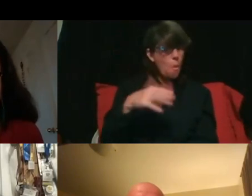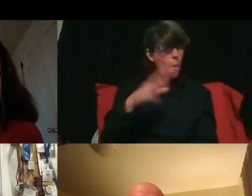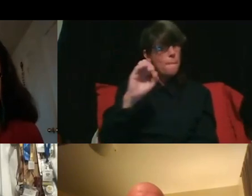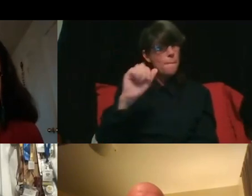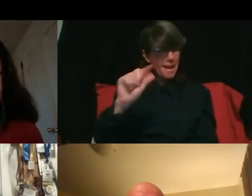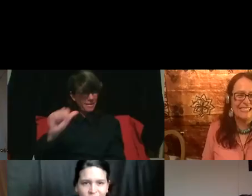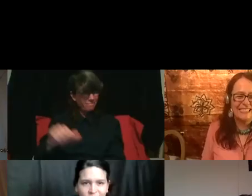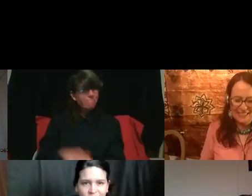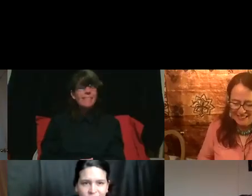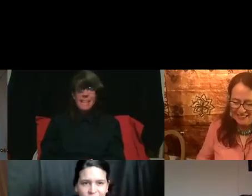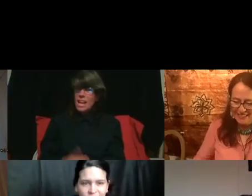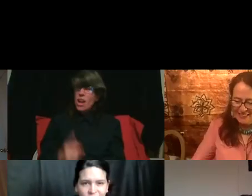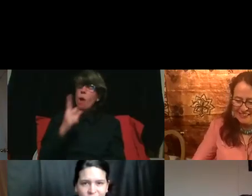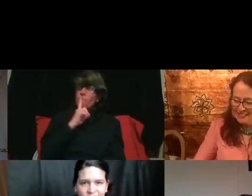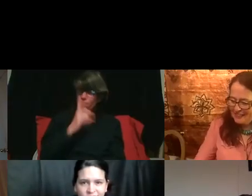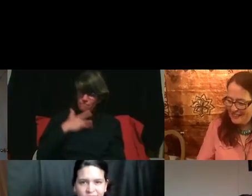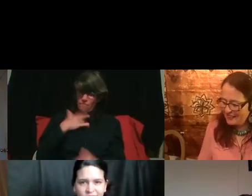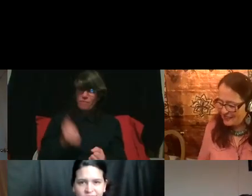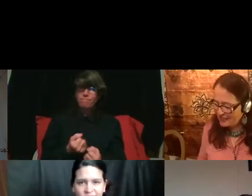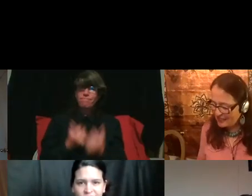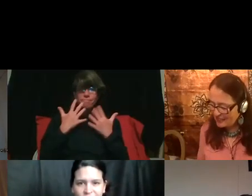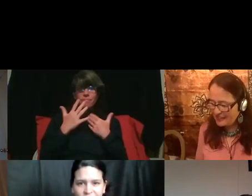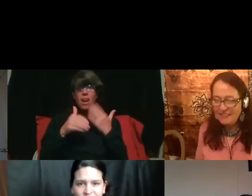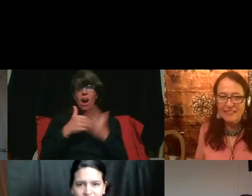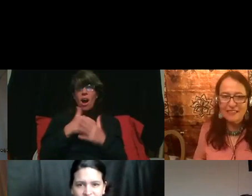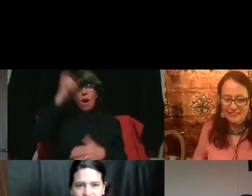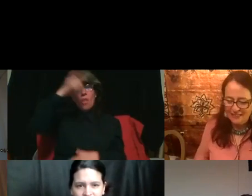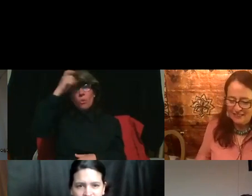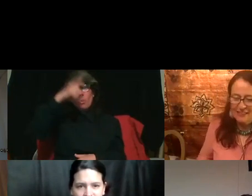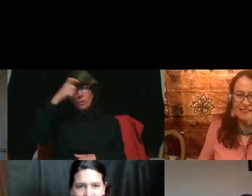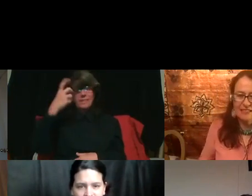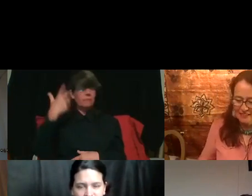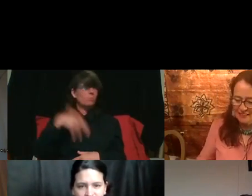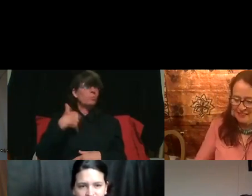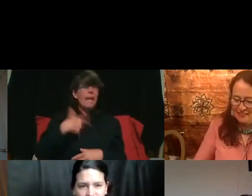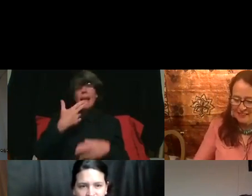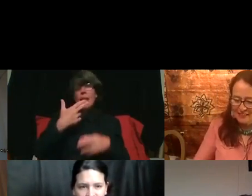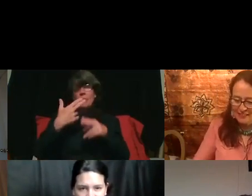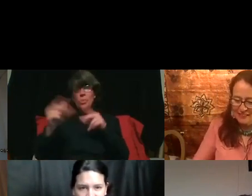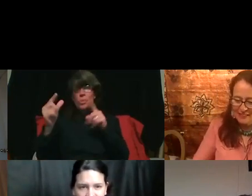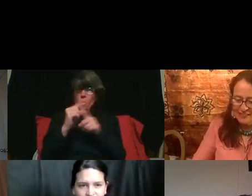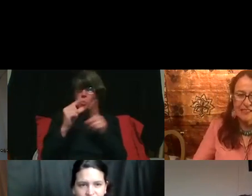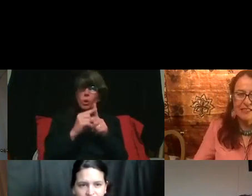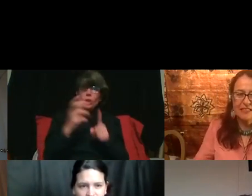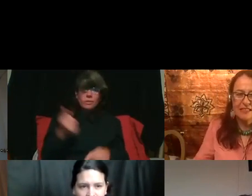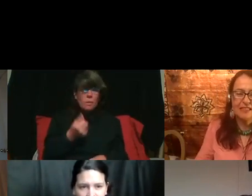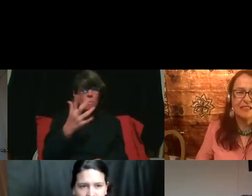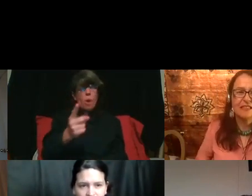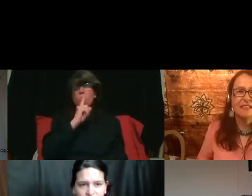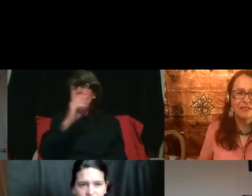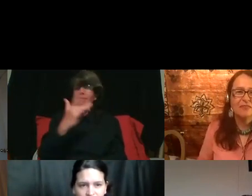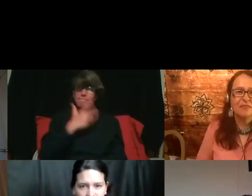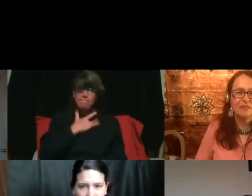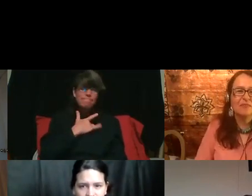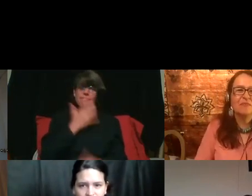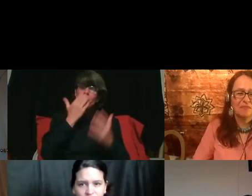I always get inspired by all the wisdom that is in those short little words in the poem, but it really touches the heart. So thank you for